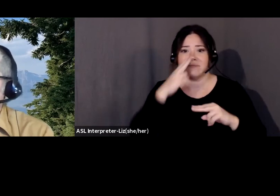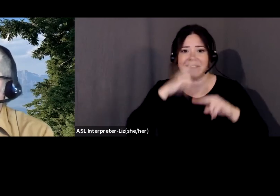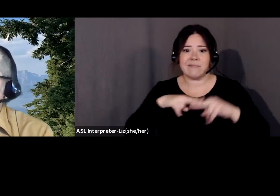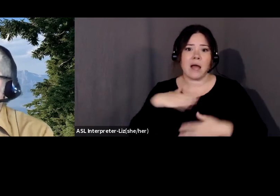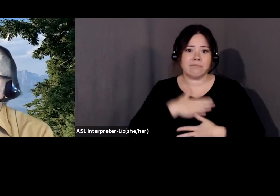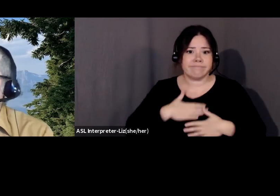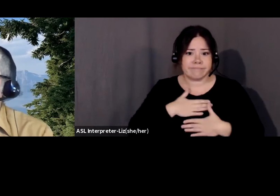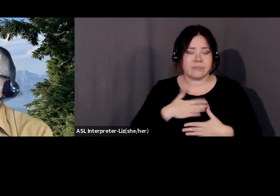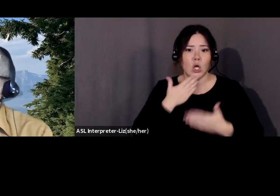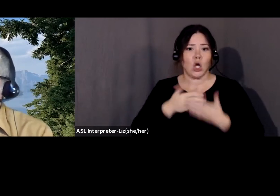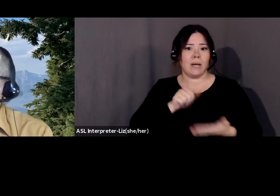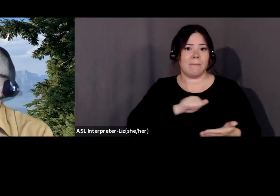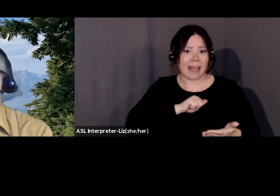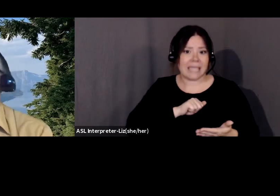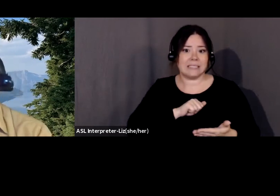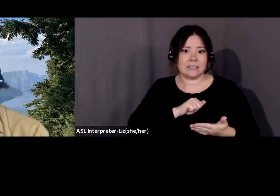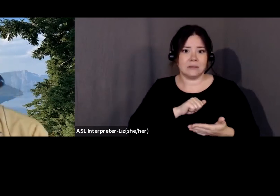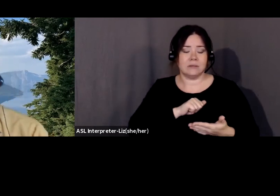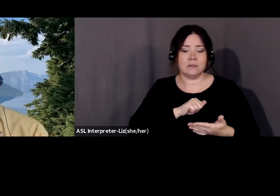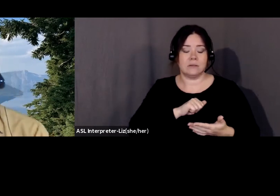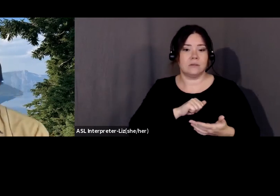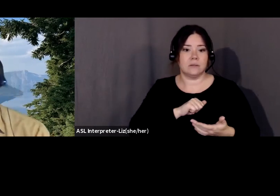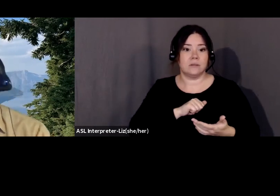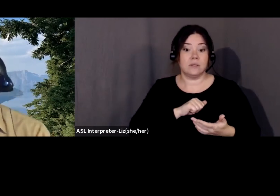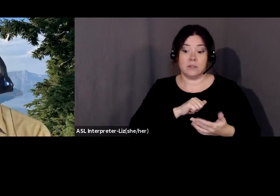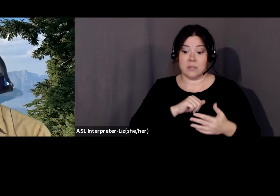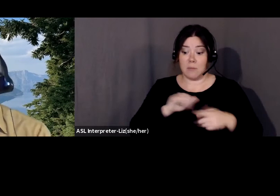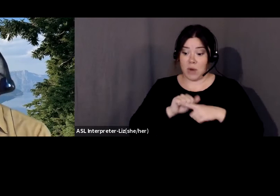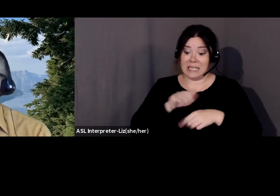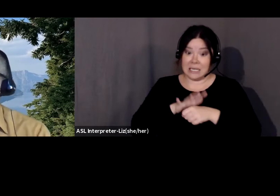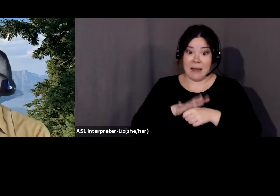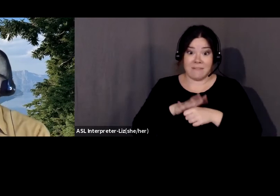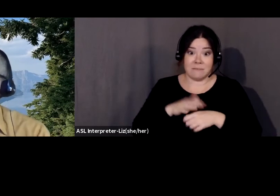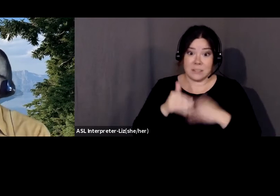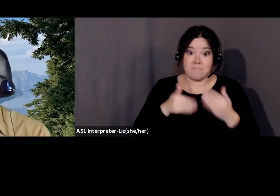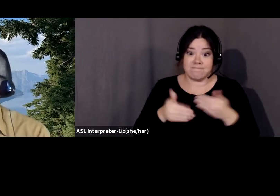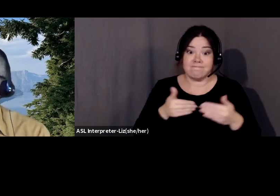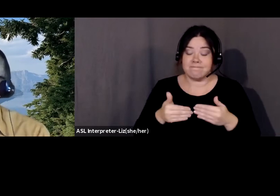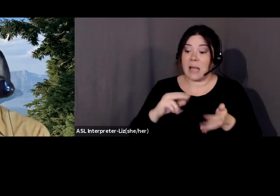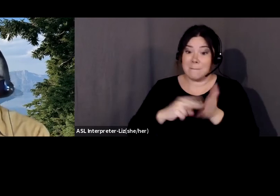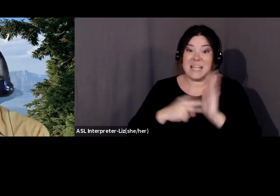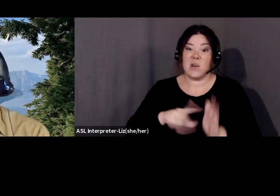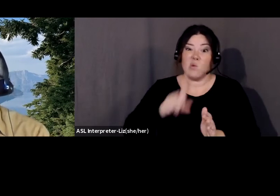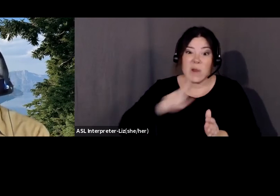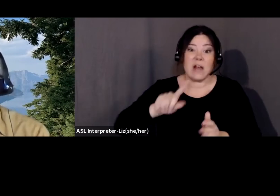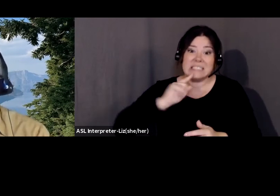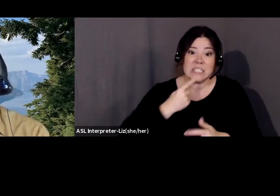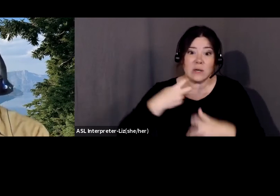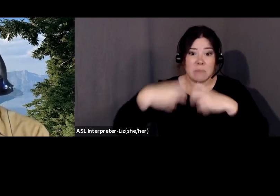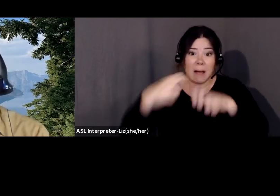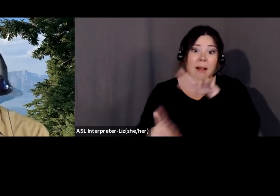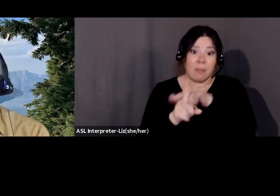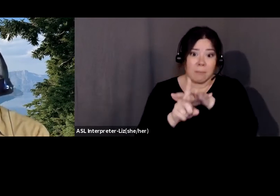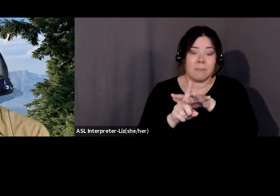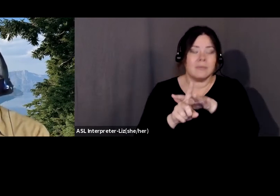place, and do it enough, then it's way more likely that when a real scenario happens, that people are going to